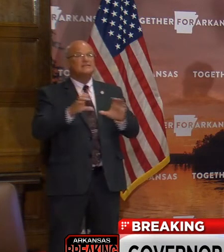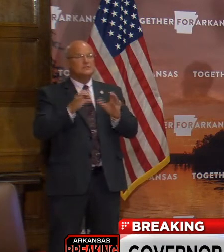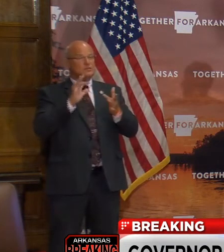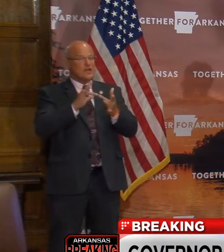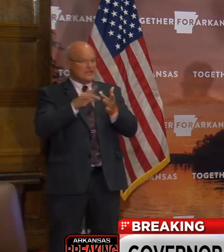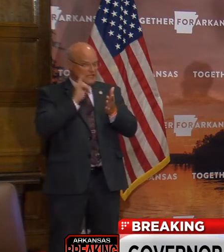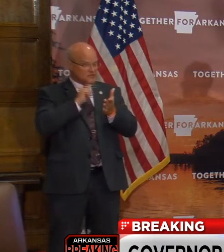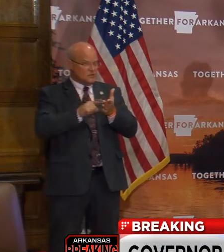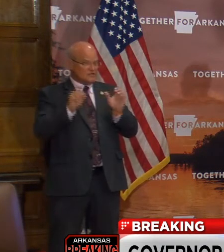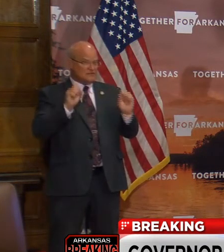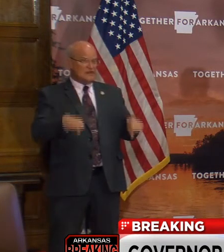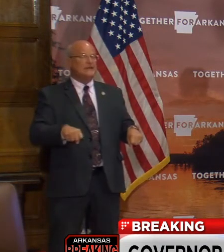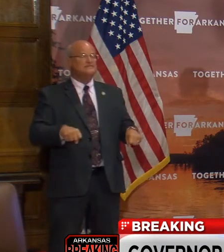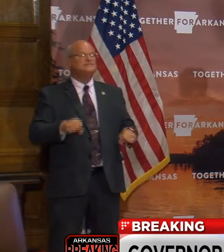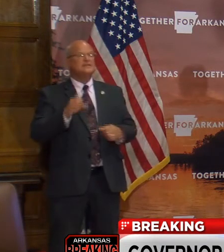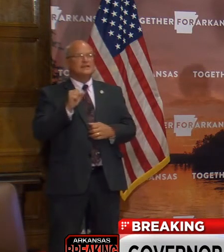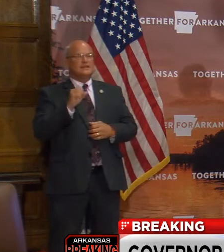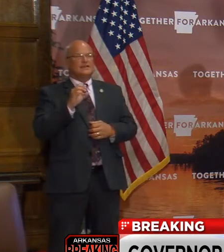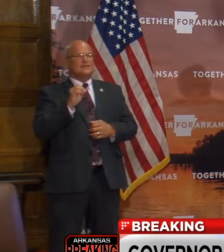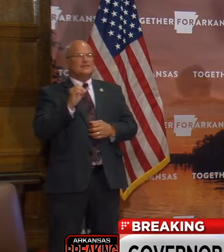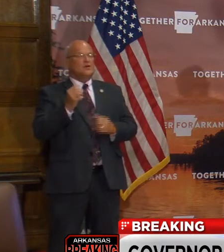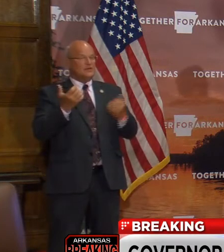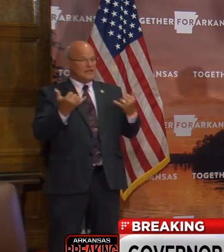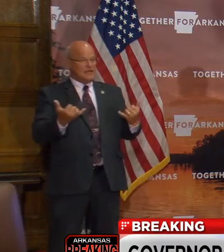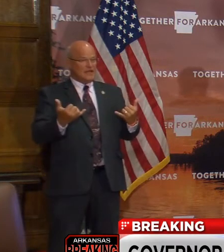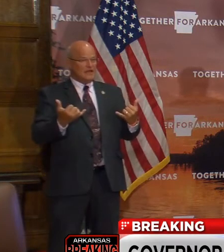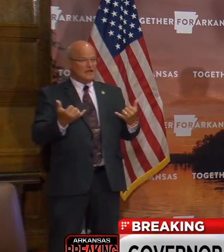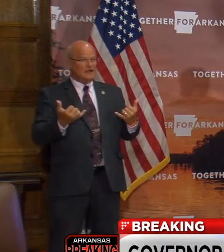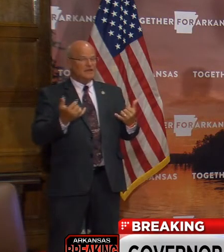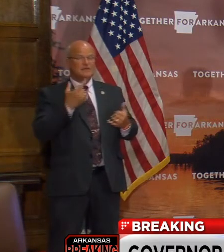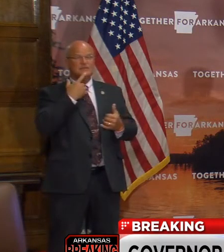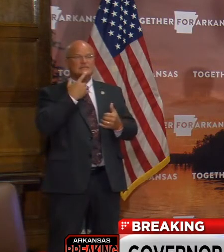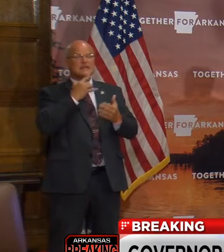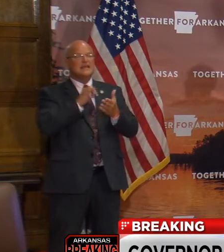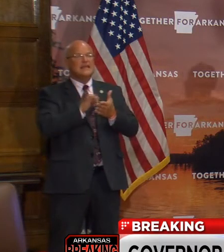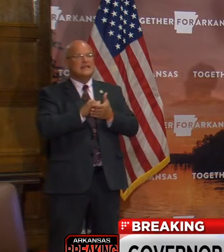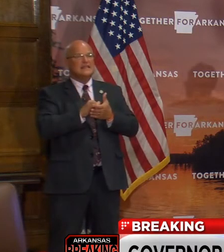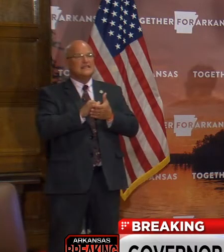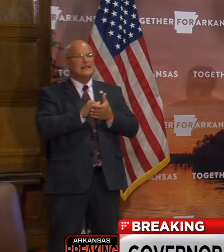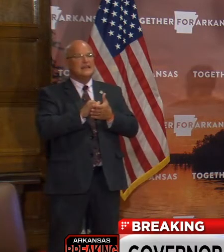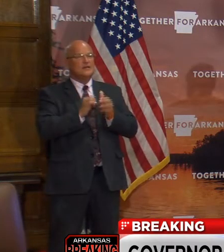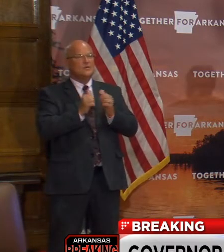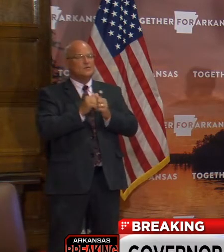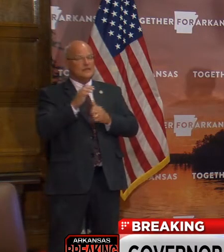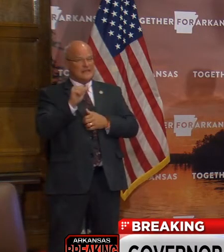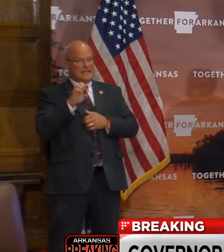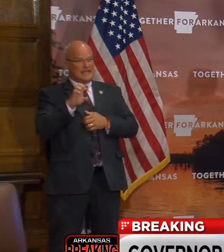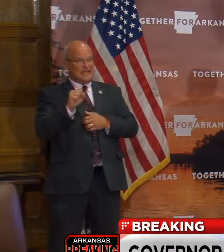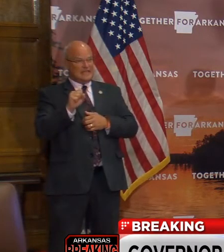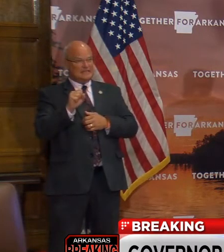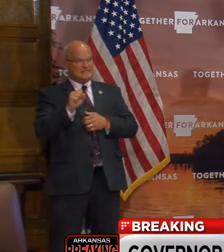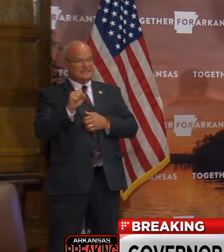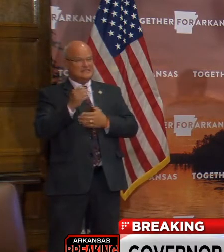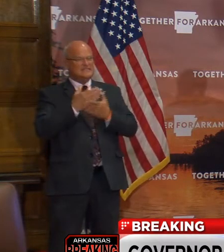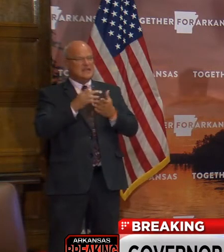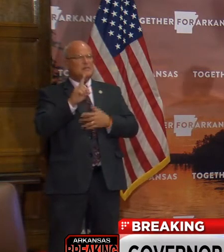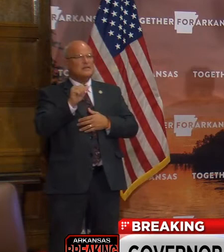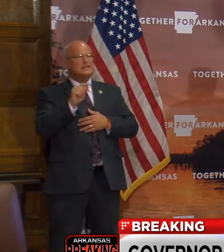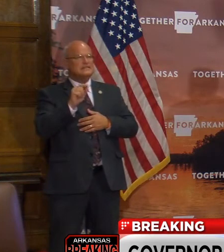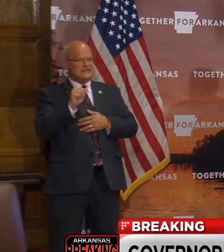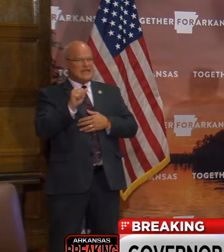contact tracing. So with that, let me say that I'll go on with the cases and repeat some of the data and